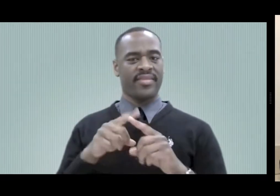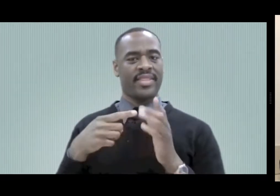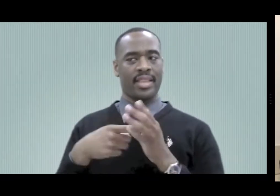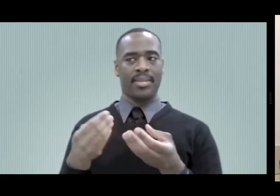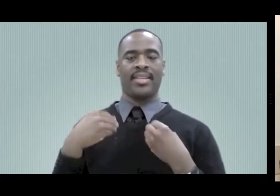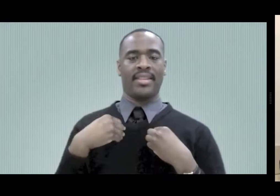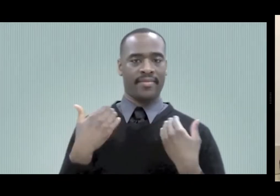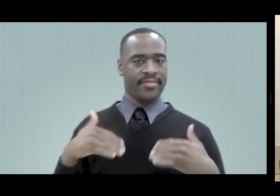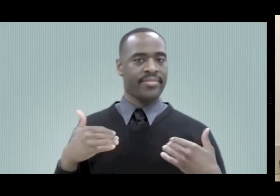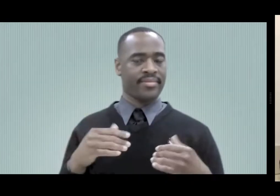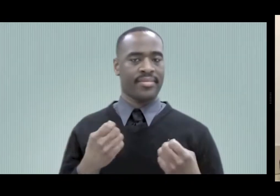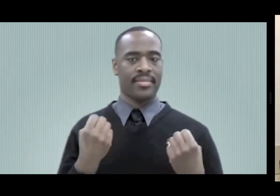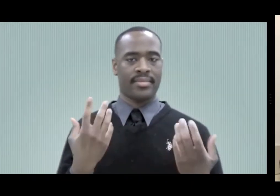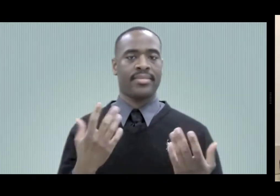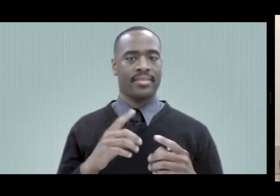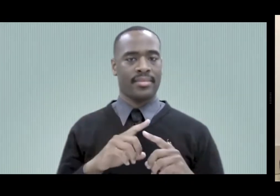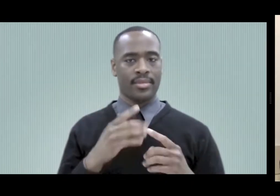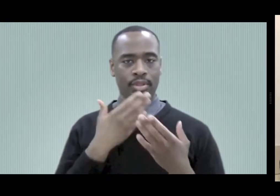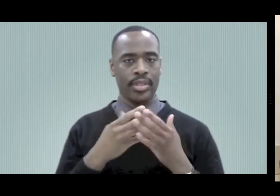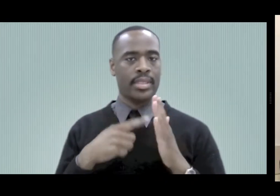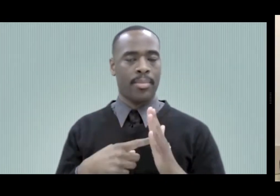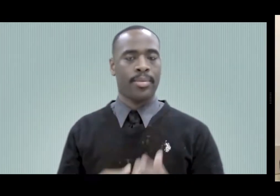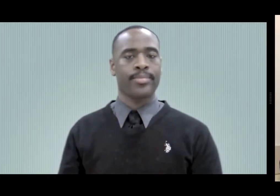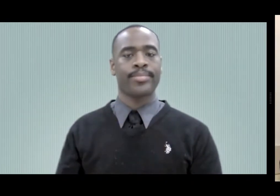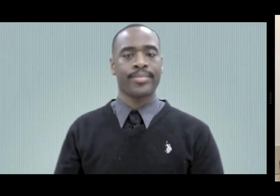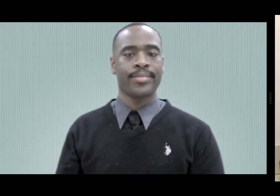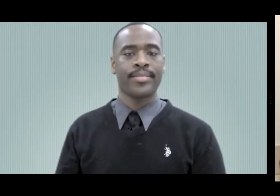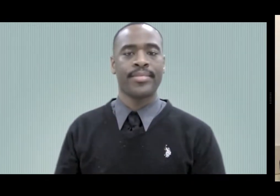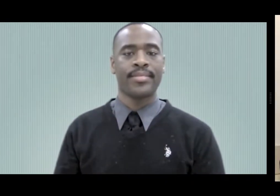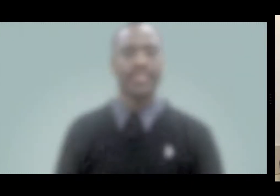Another slang word would be stop tripping.